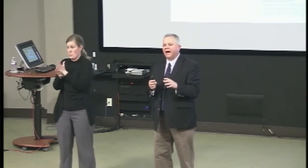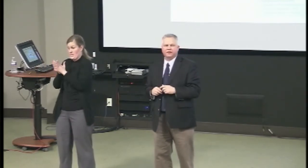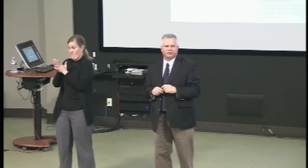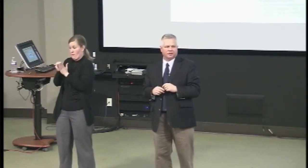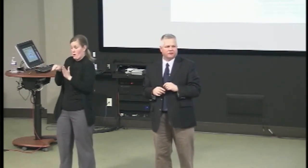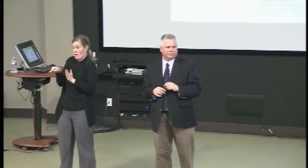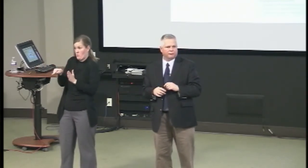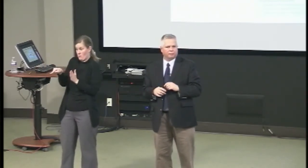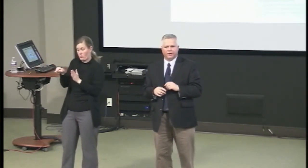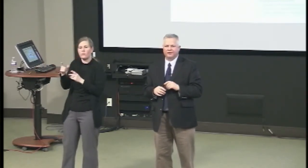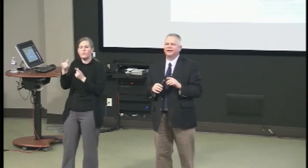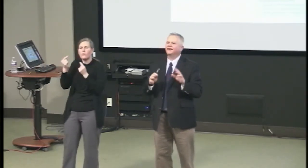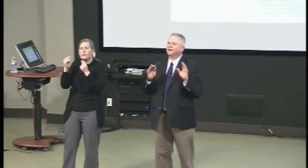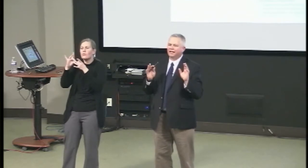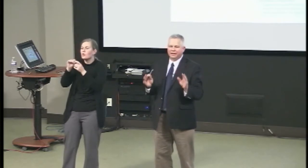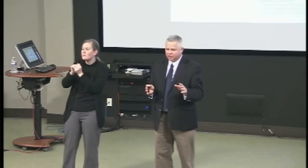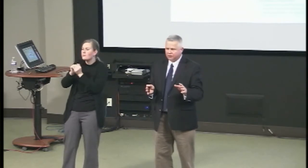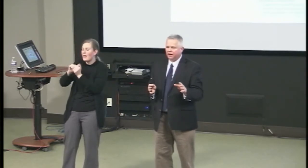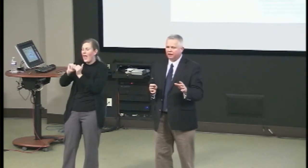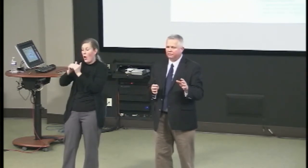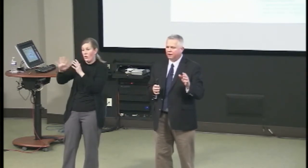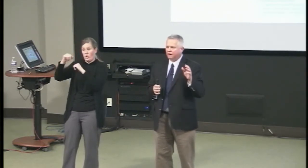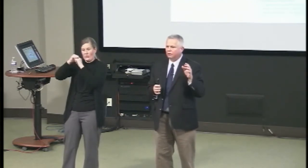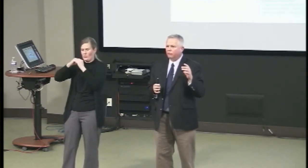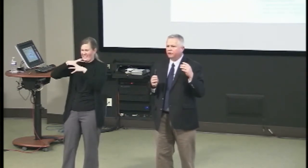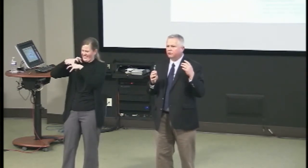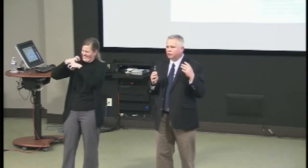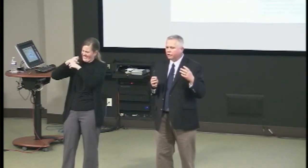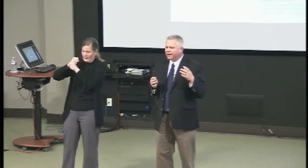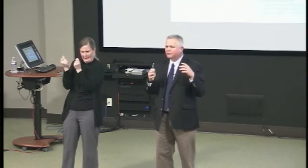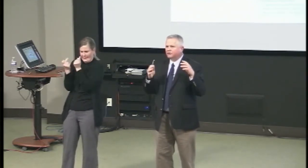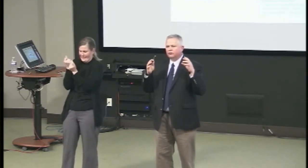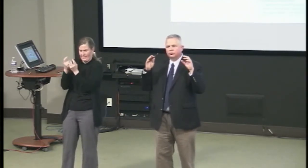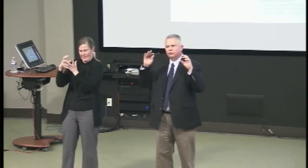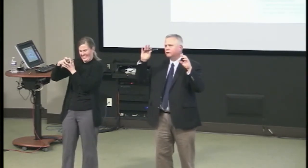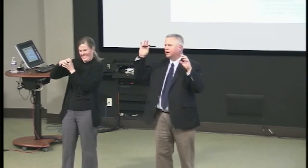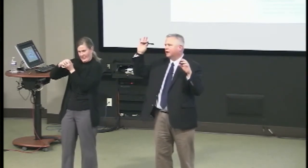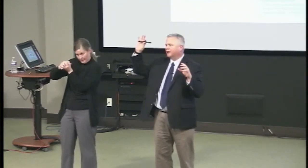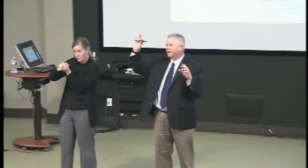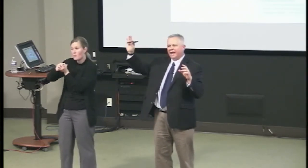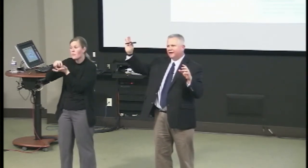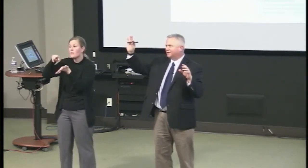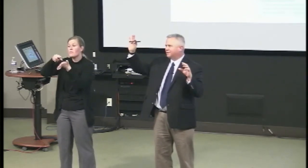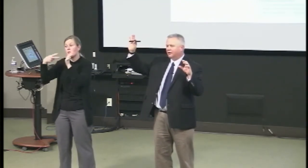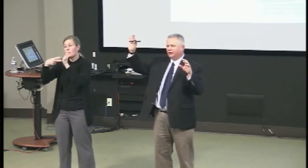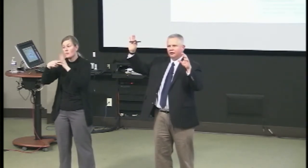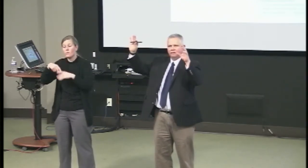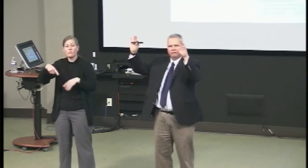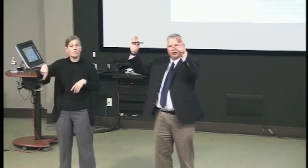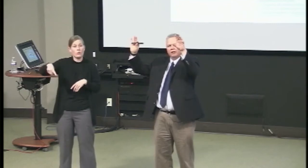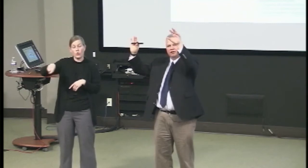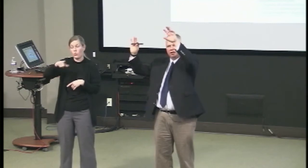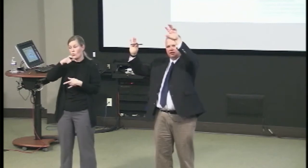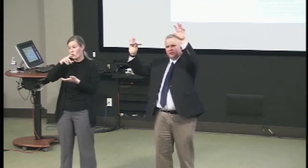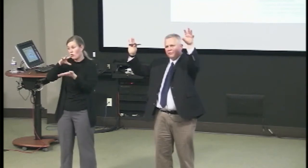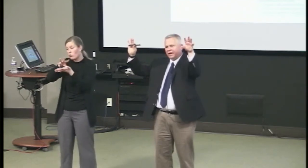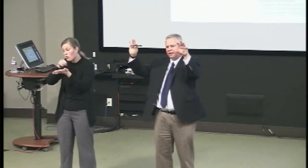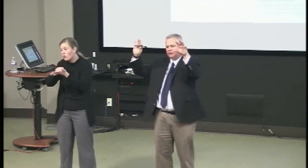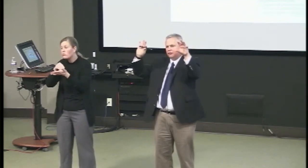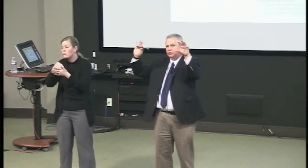fast mapping system for print. In a nutshell, when you're learning to connect